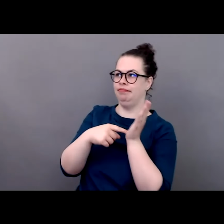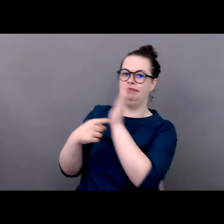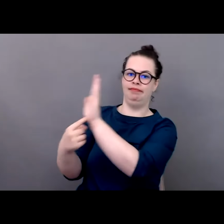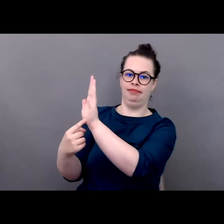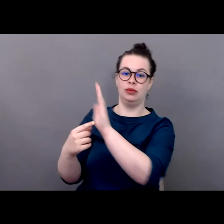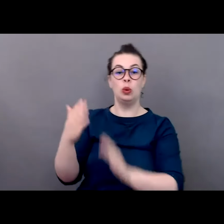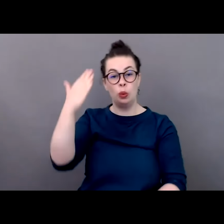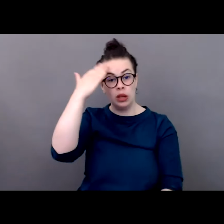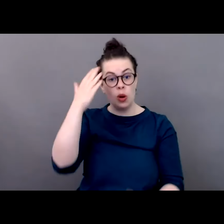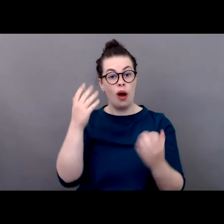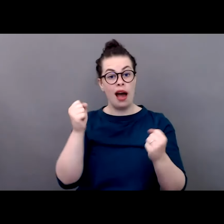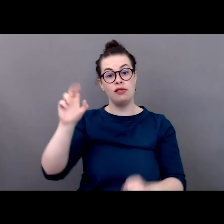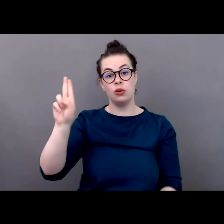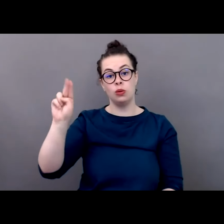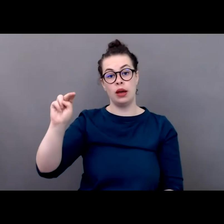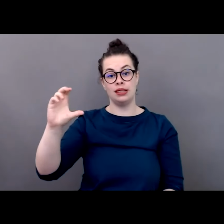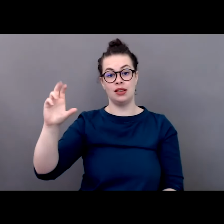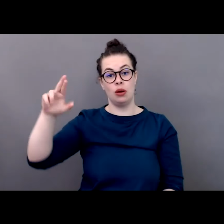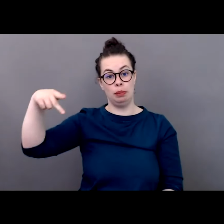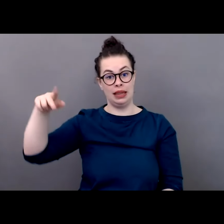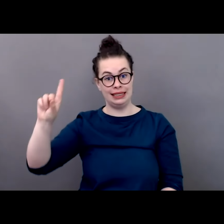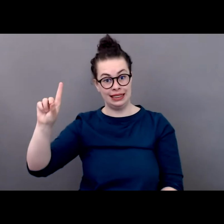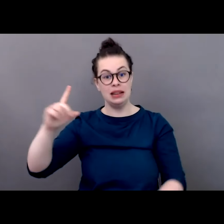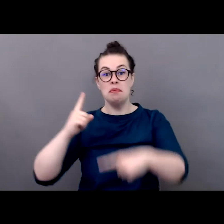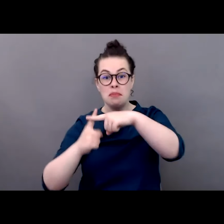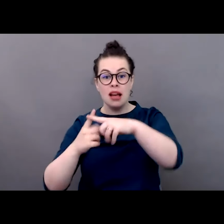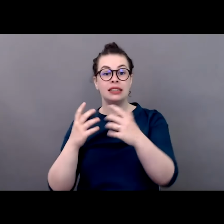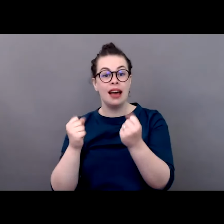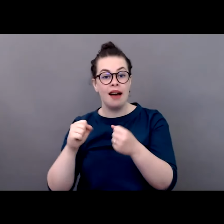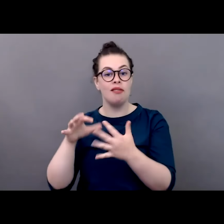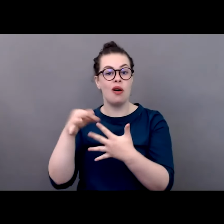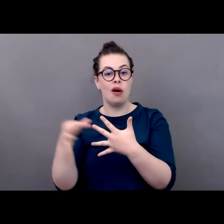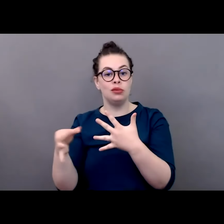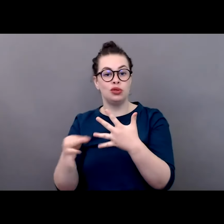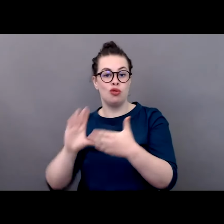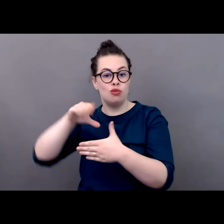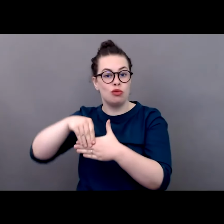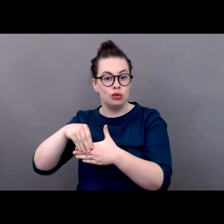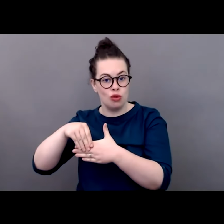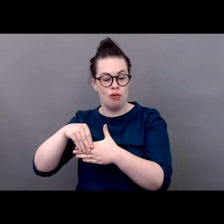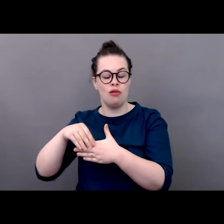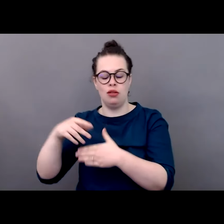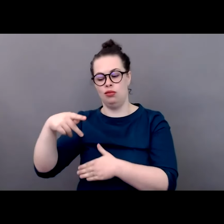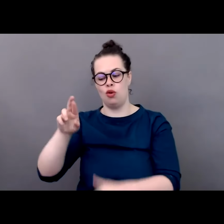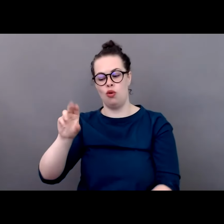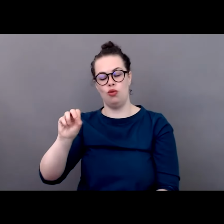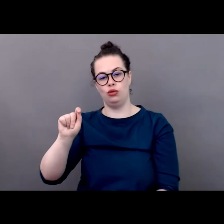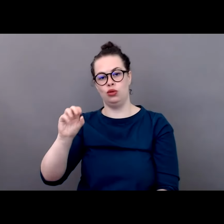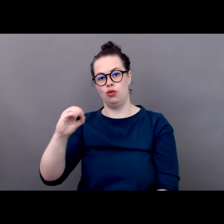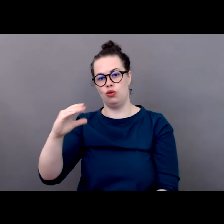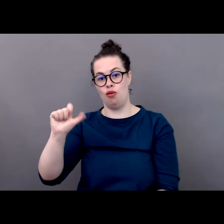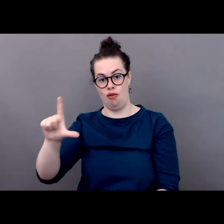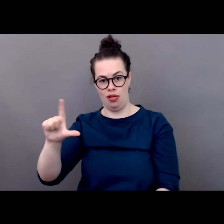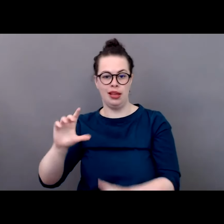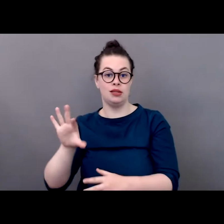less. And countries who have ratified that optional protocol have allowed individuals to take